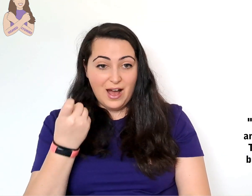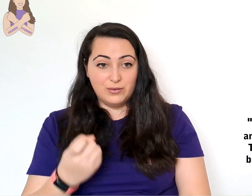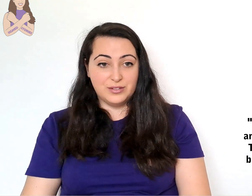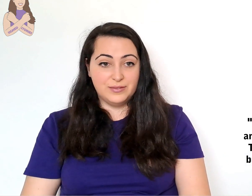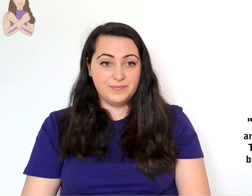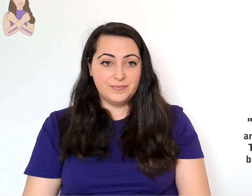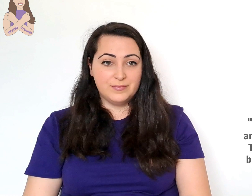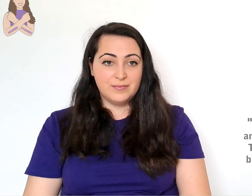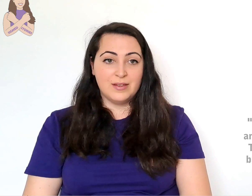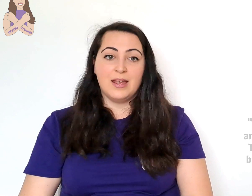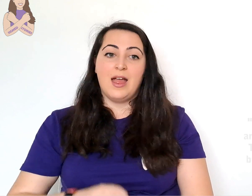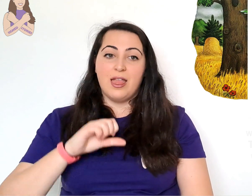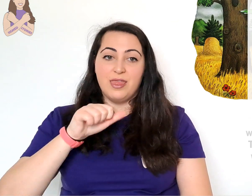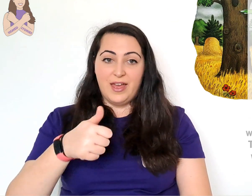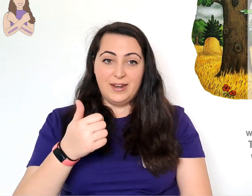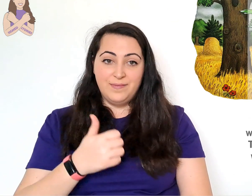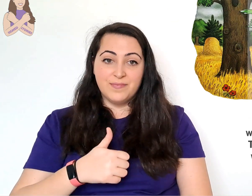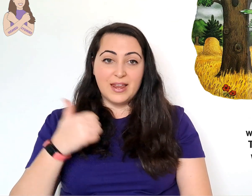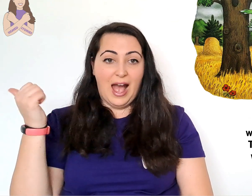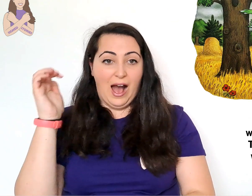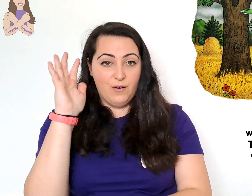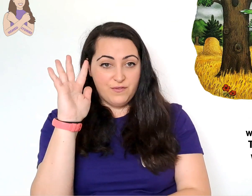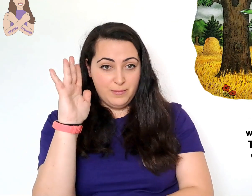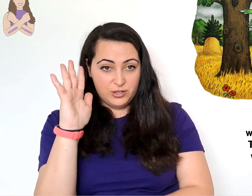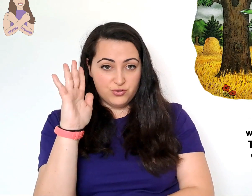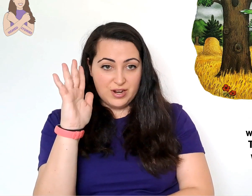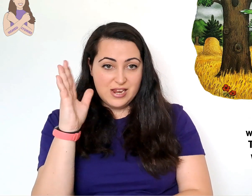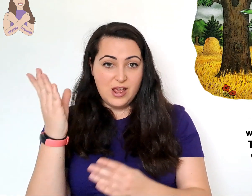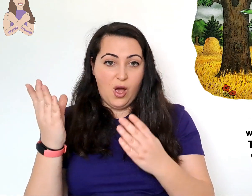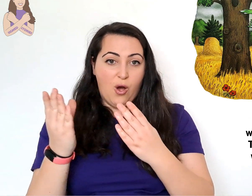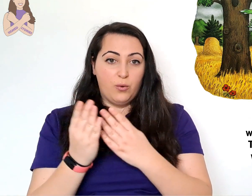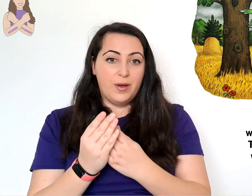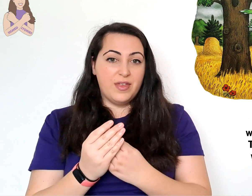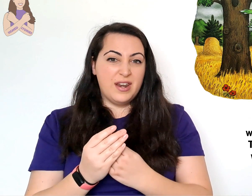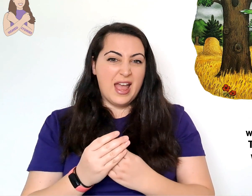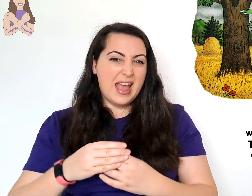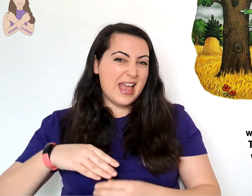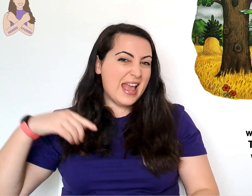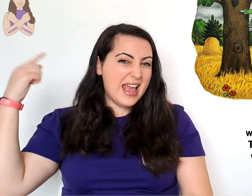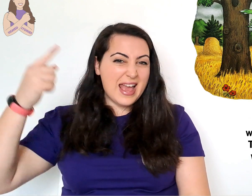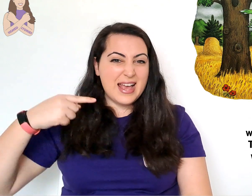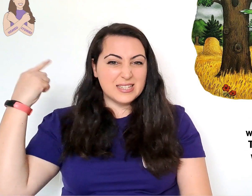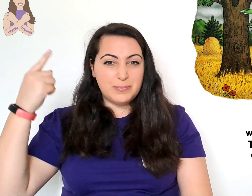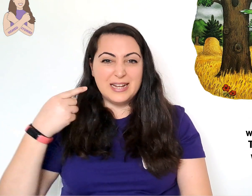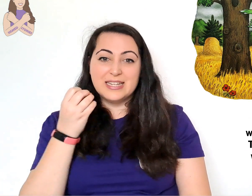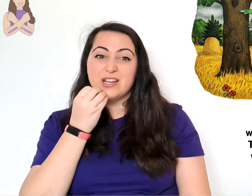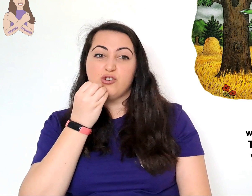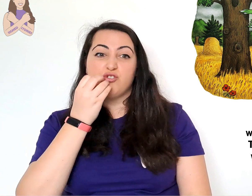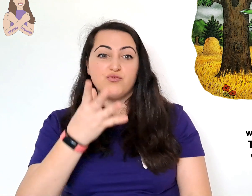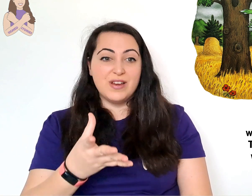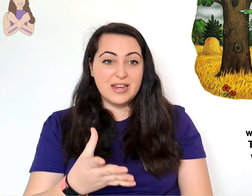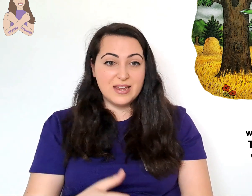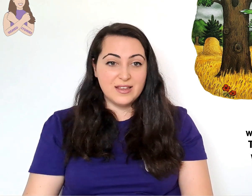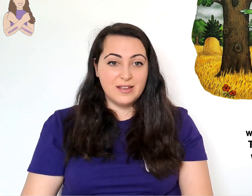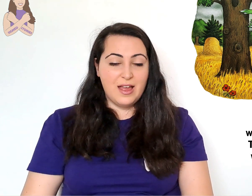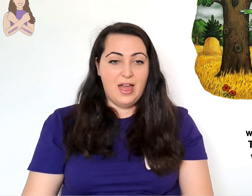found. Then, out from a tree, with an ear-splitting shriek,